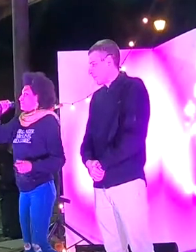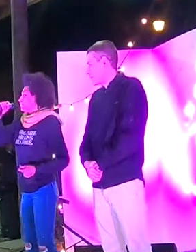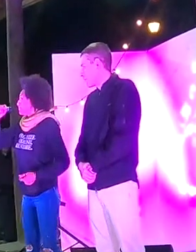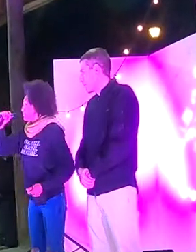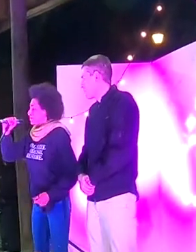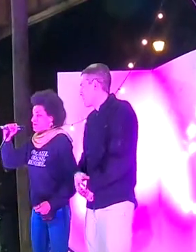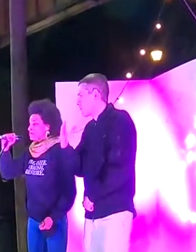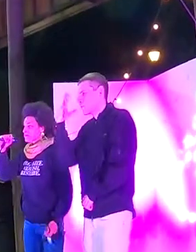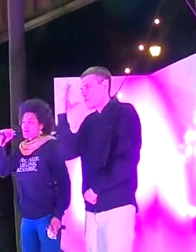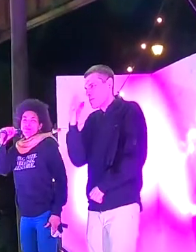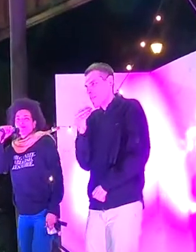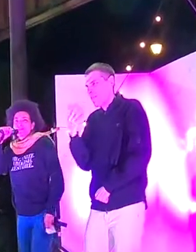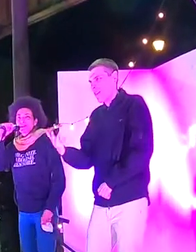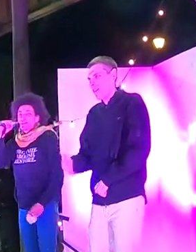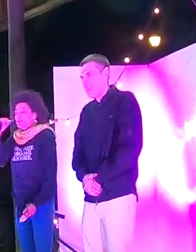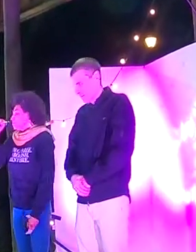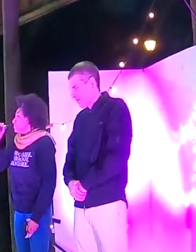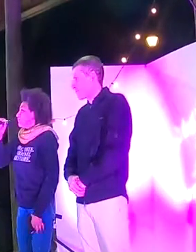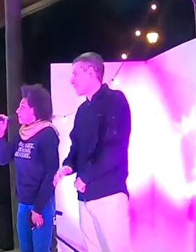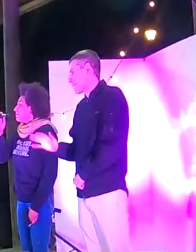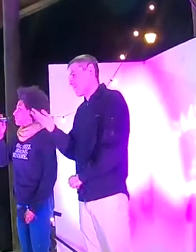That's so beautiful.